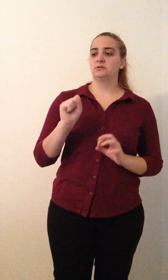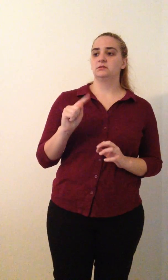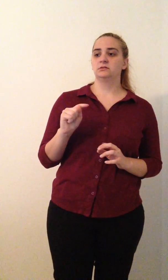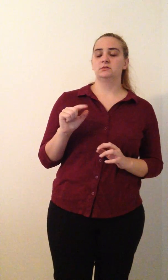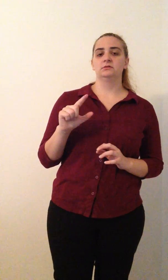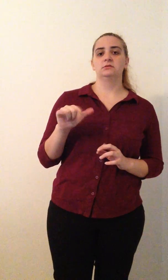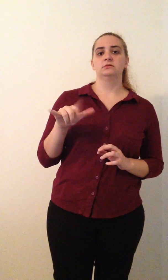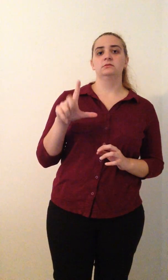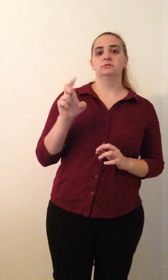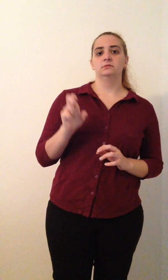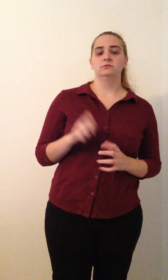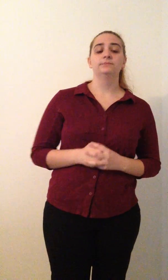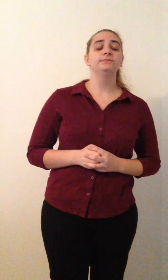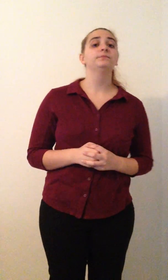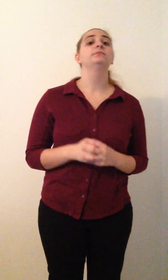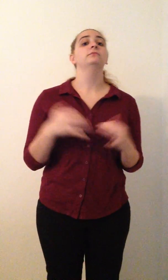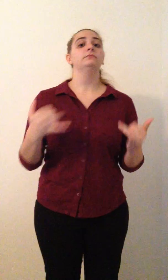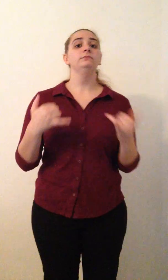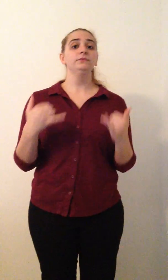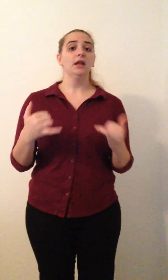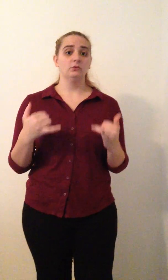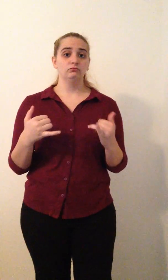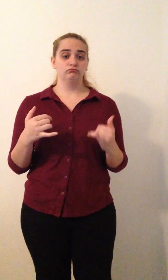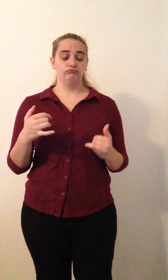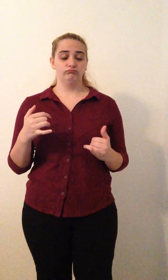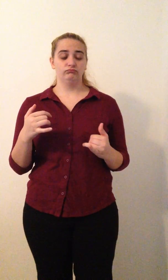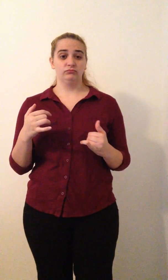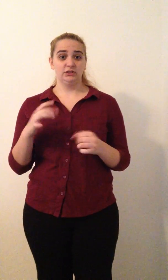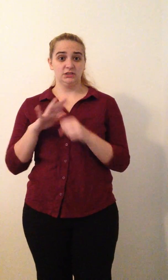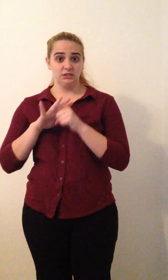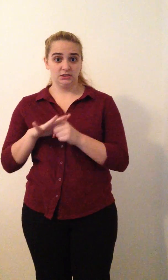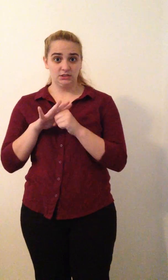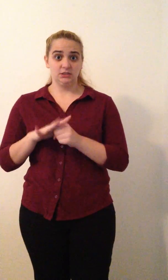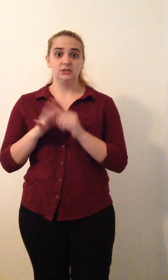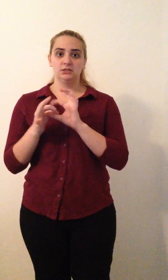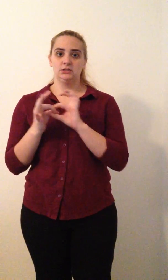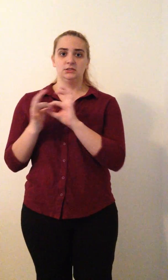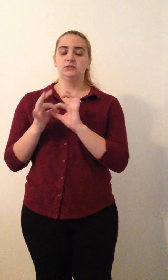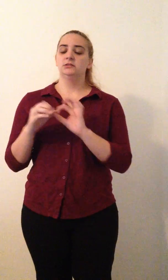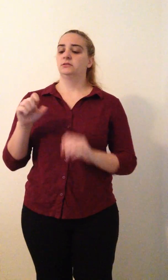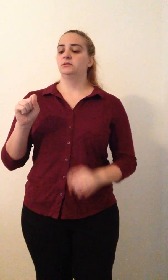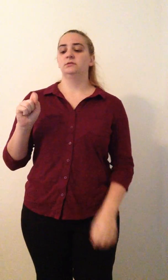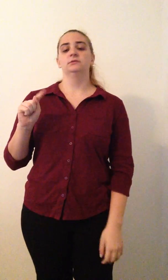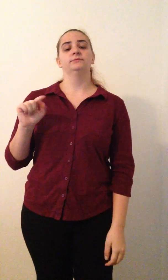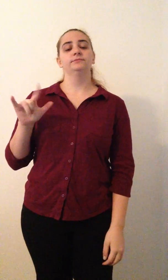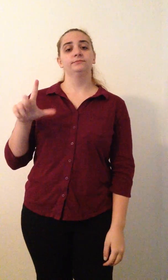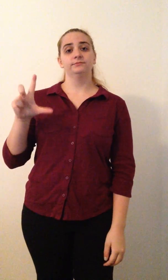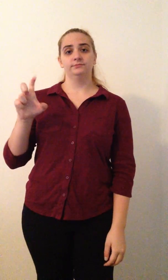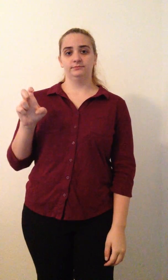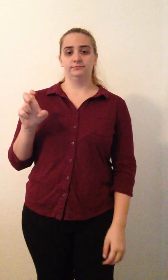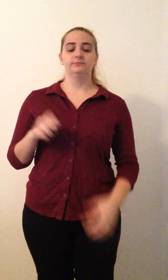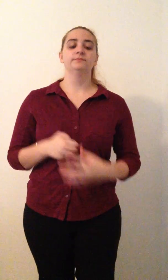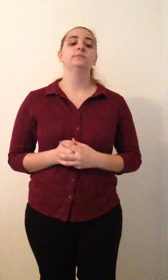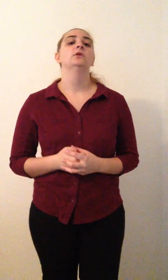about anxious attachment style. Here are some of the symptoms that you might see with somebody that